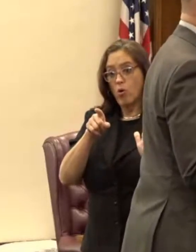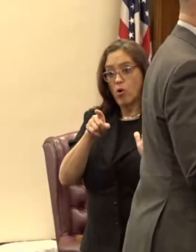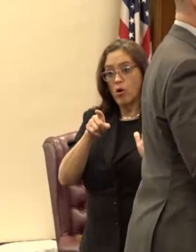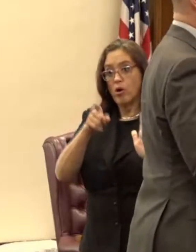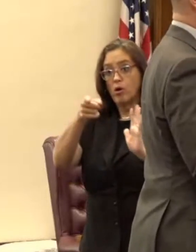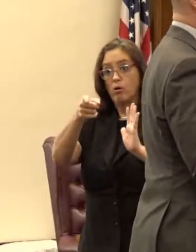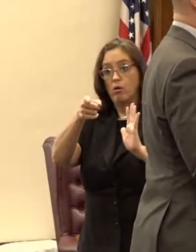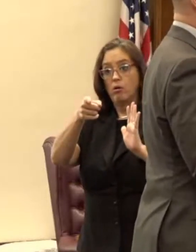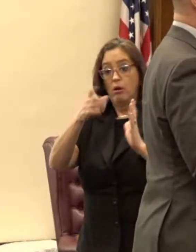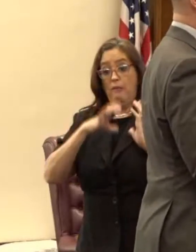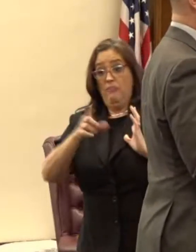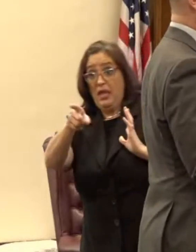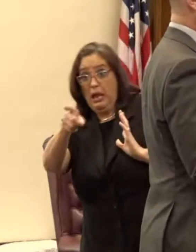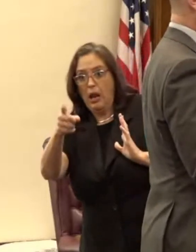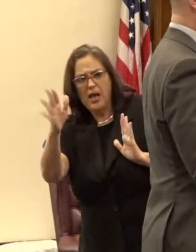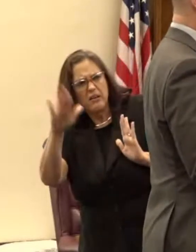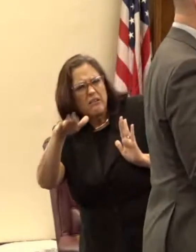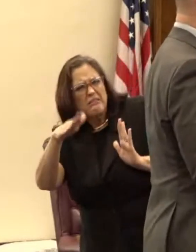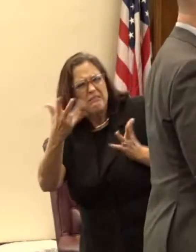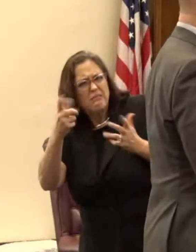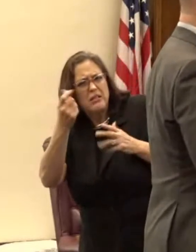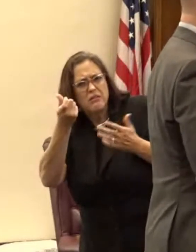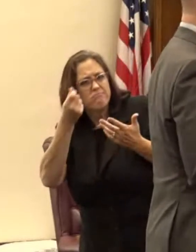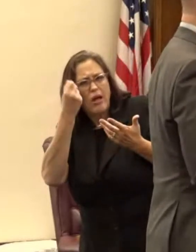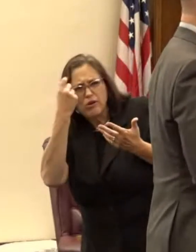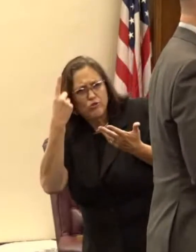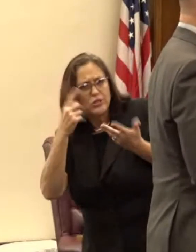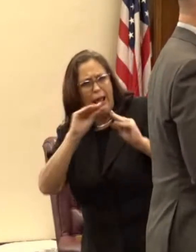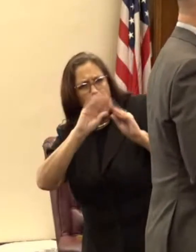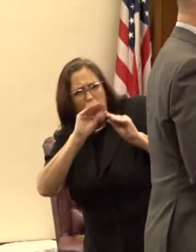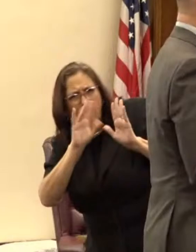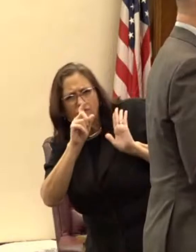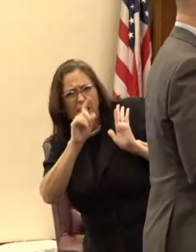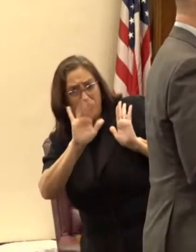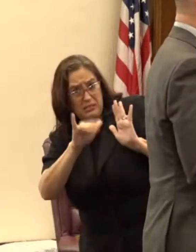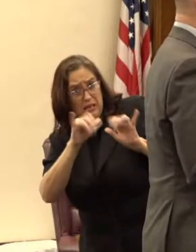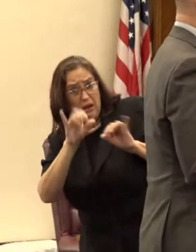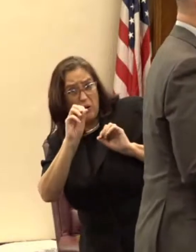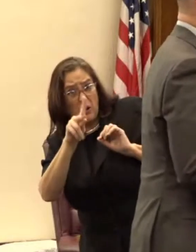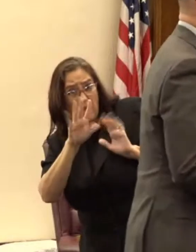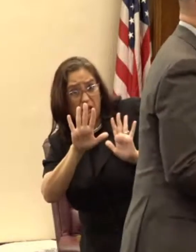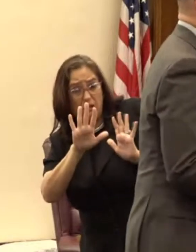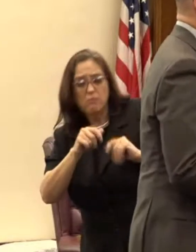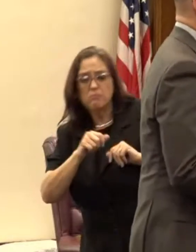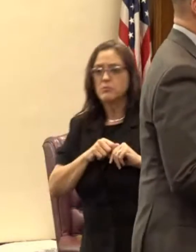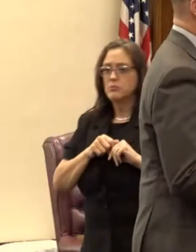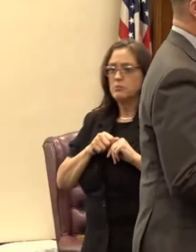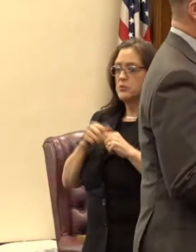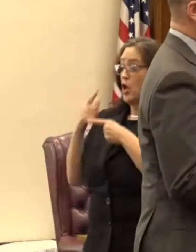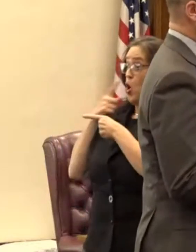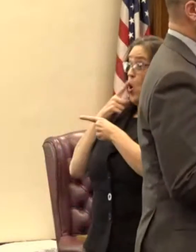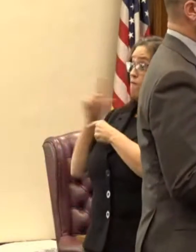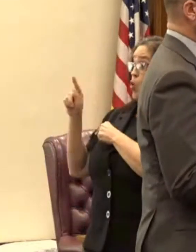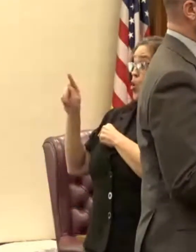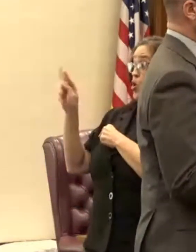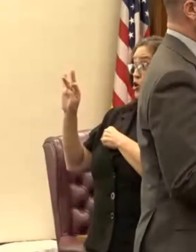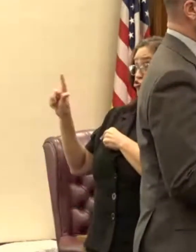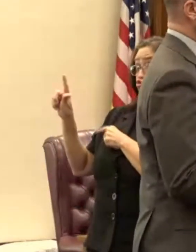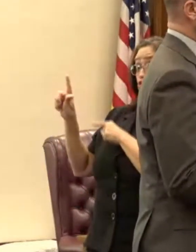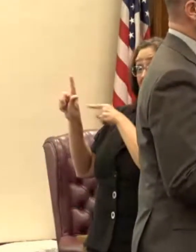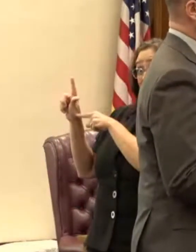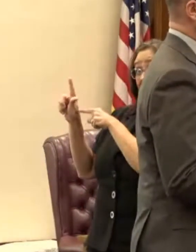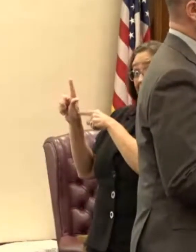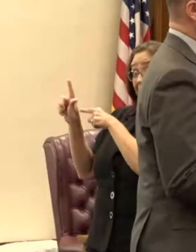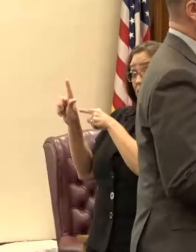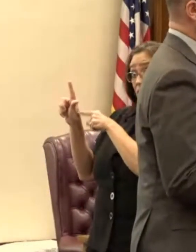clarification or indicating lack of understanding if they don't? Now, for a trial, we typically will indicate